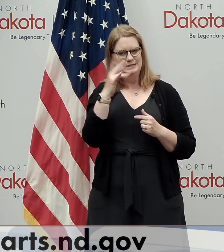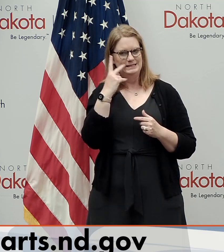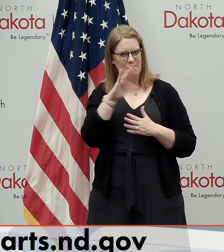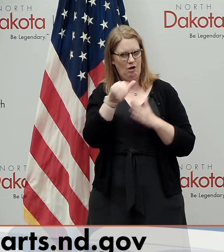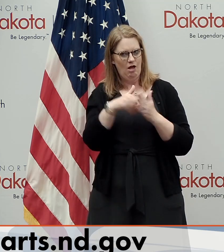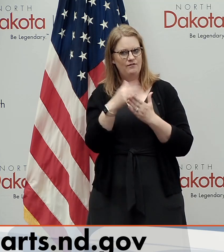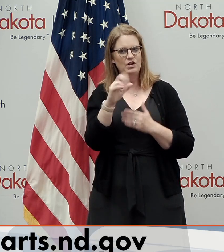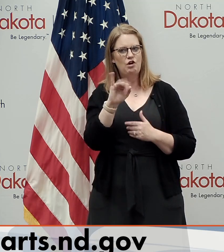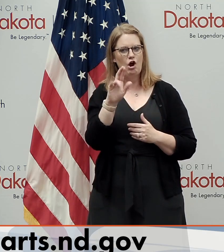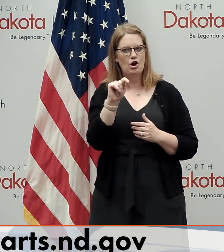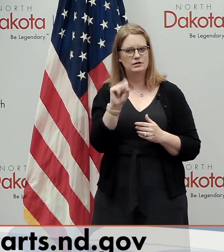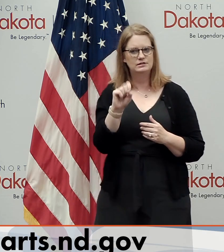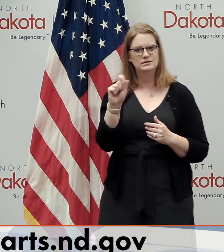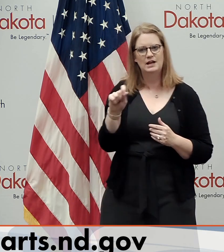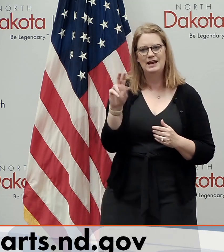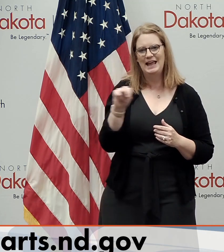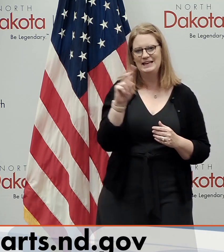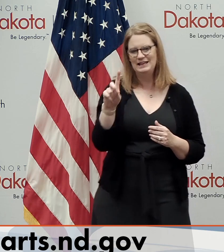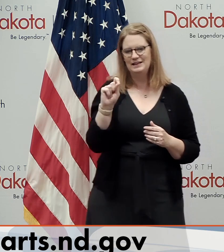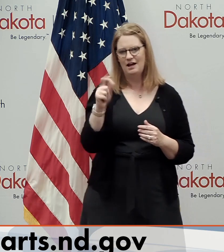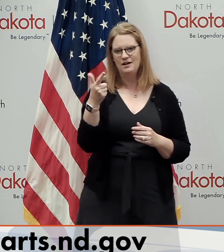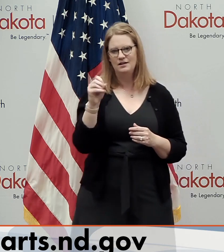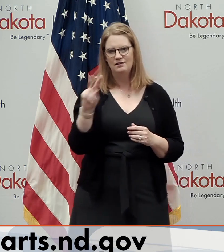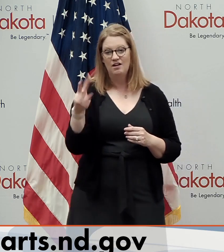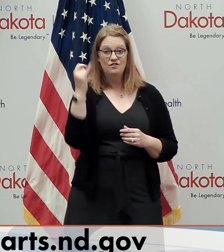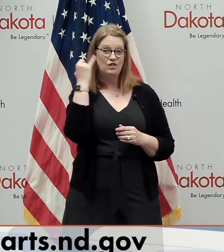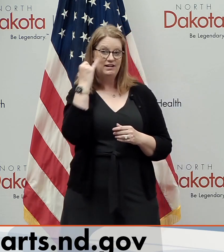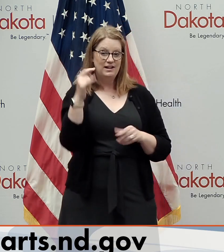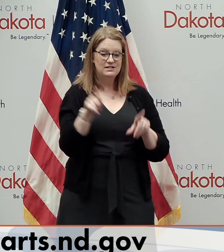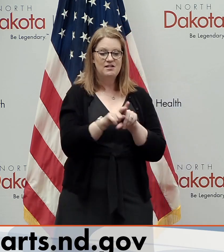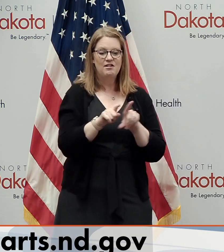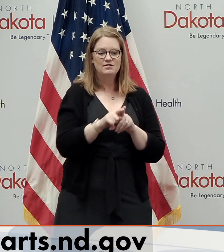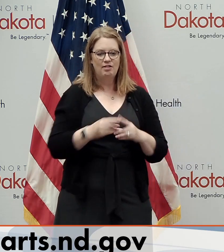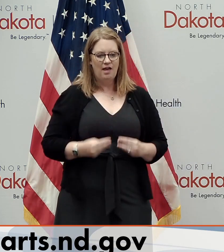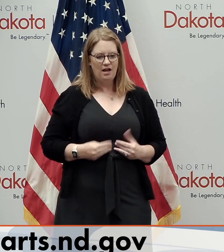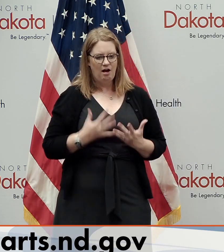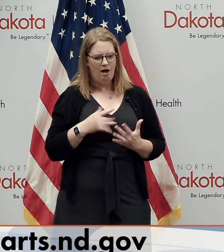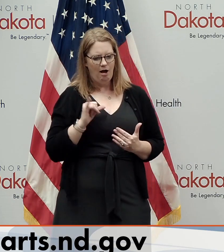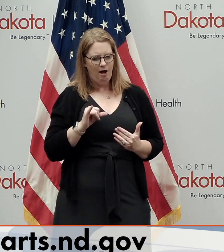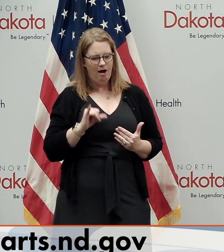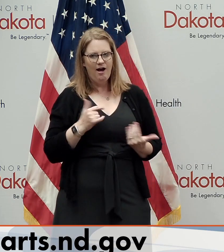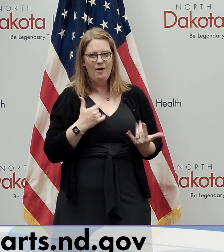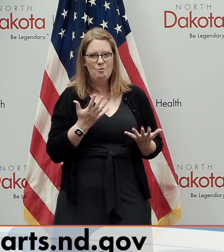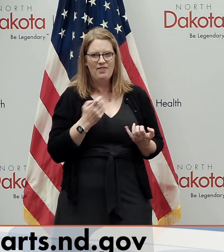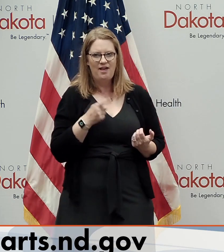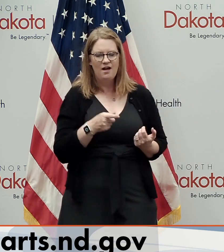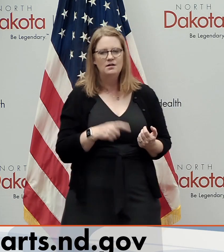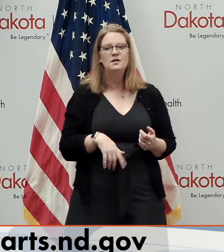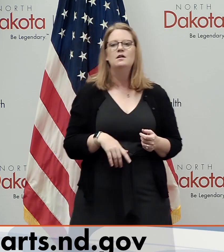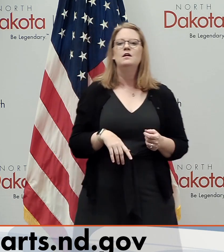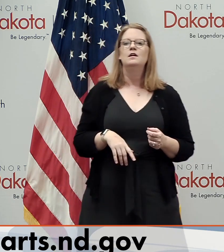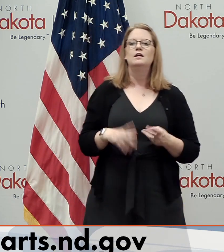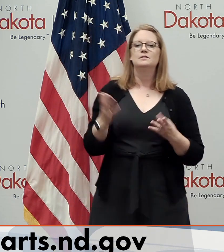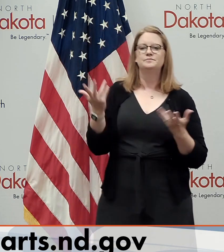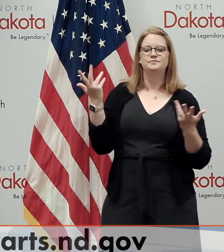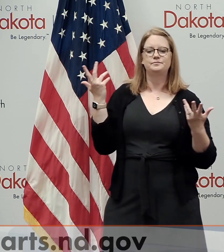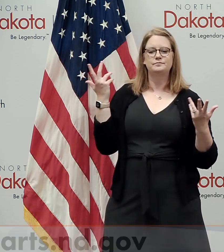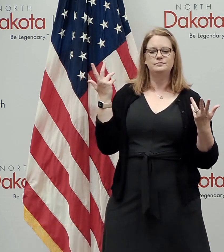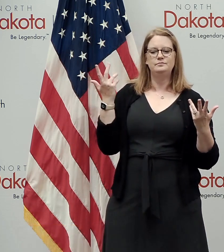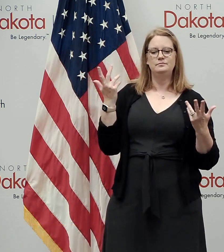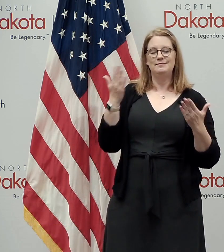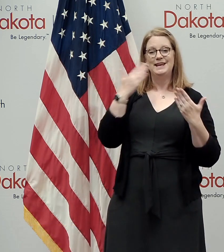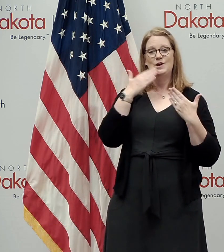those at arts.nd.gov for ideas and for inspiration. In closing out,